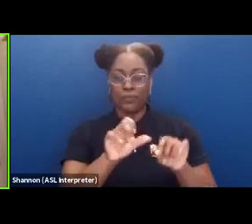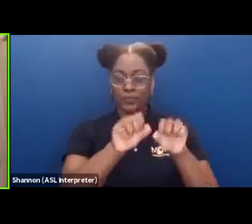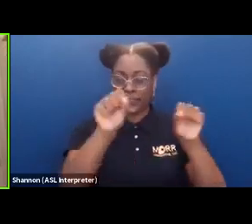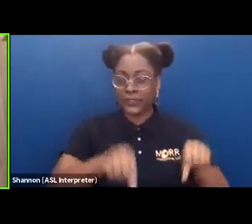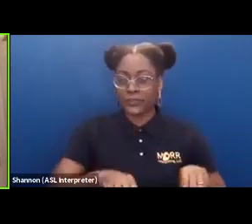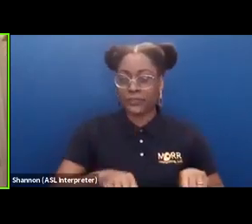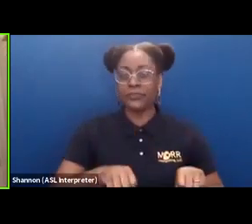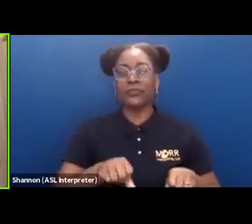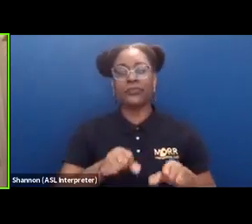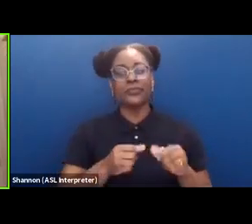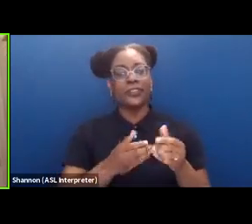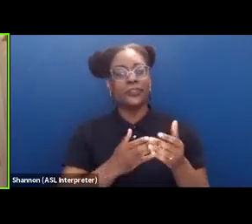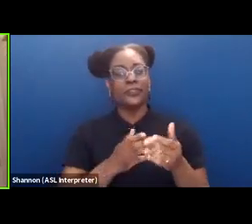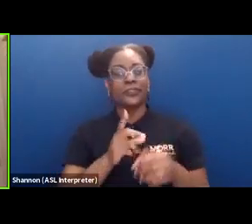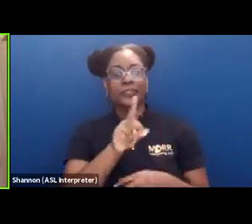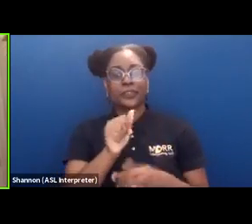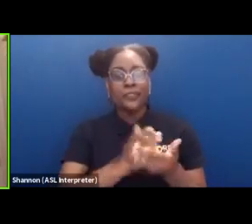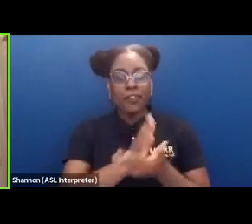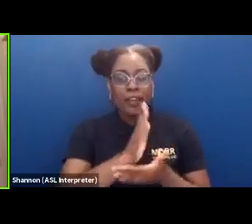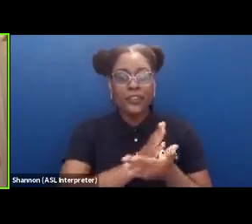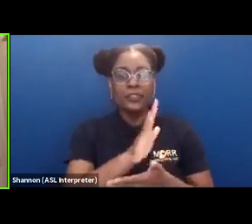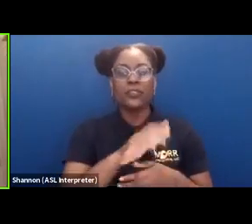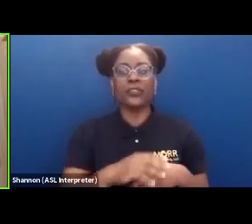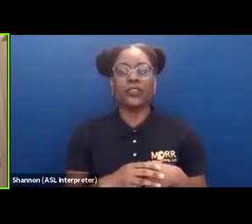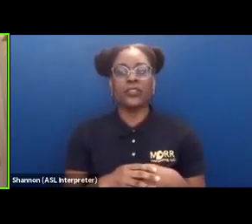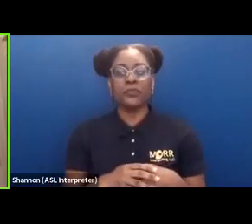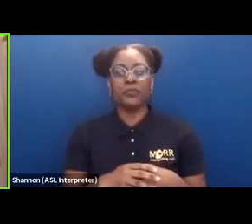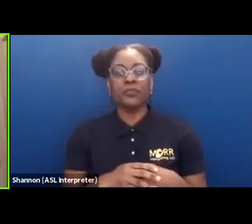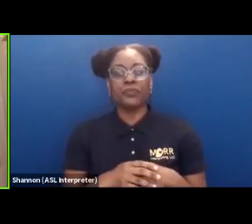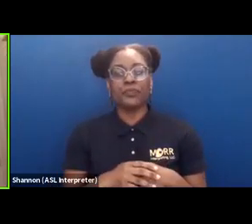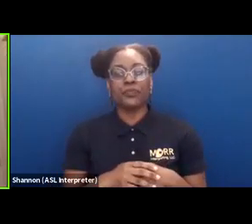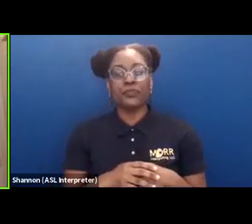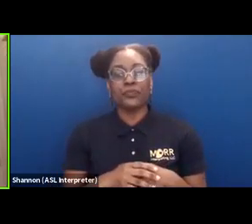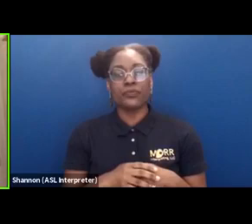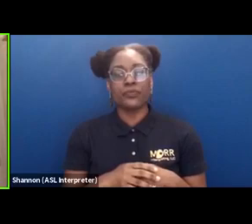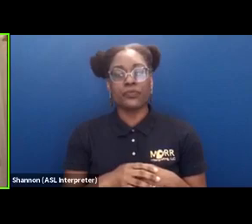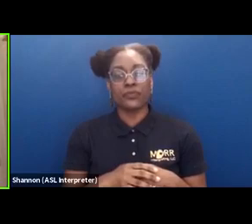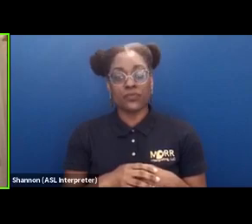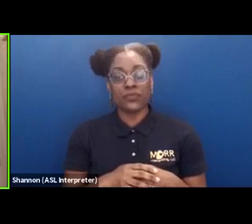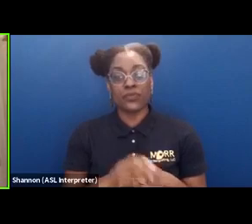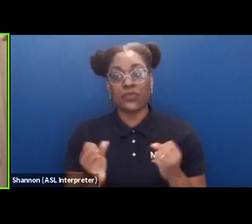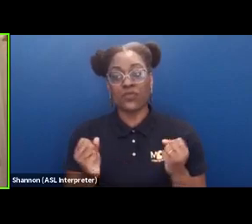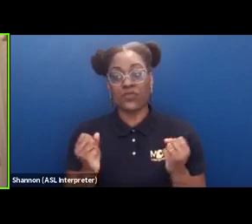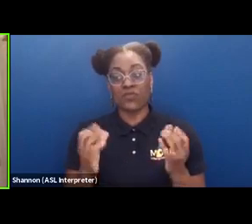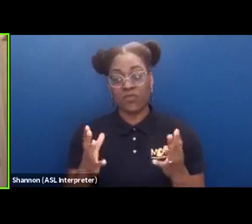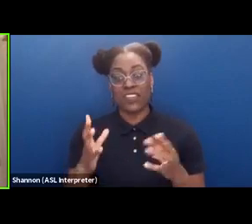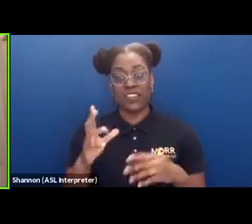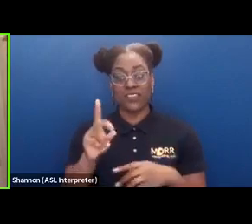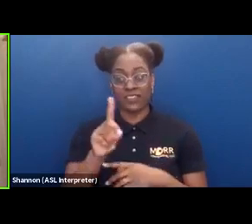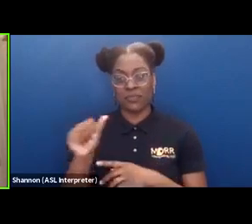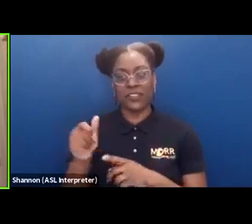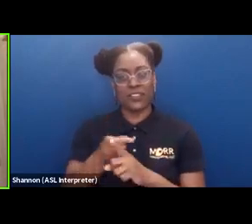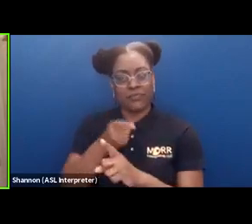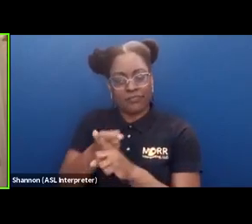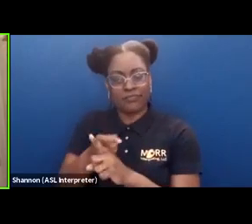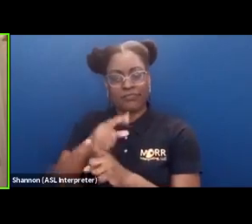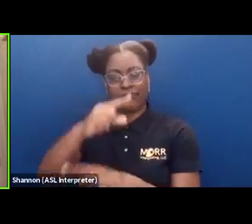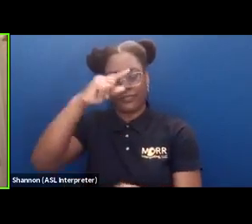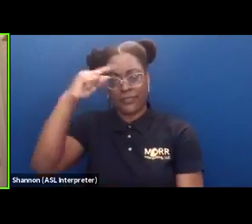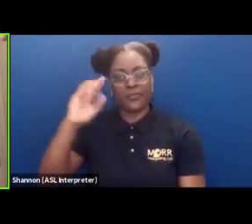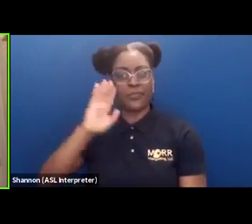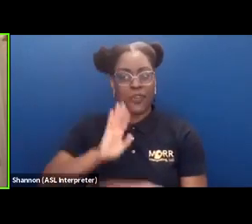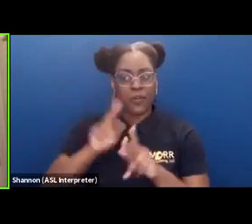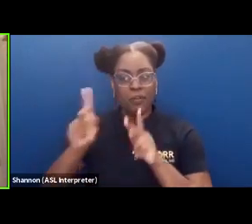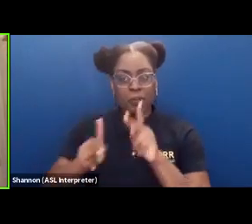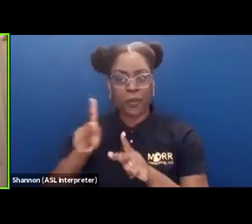folks who kept a great many of disabilities that disproportionately affect Black and brown people from being considered